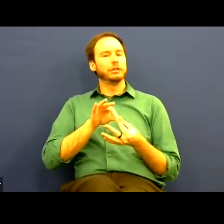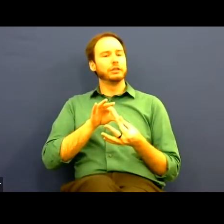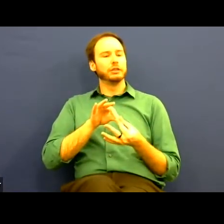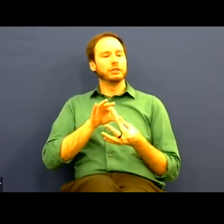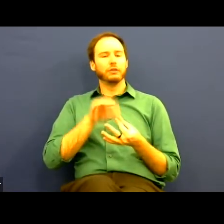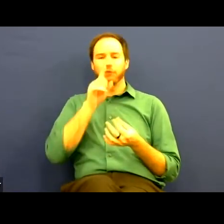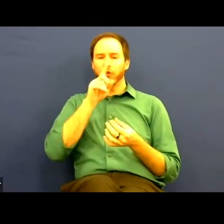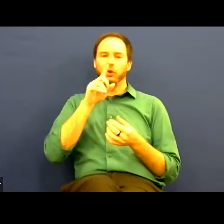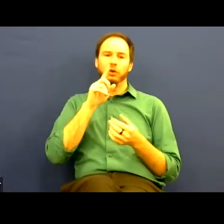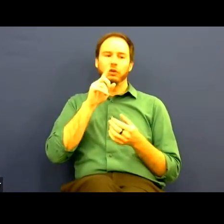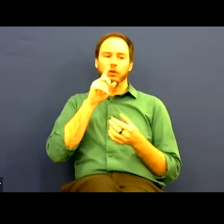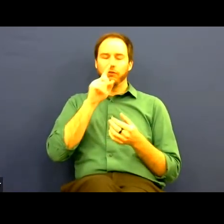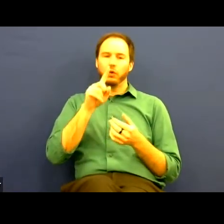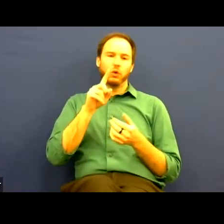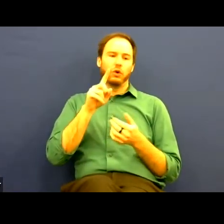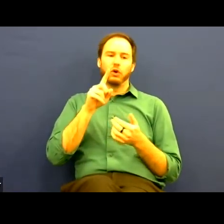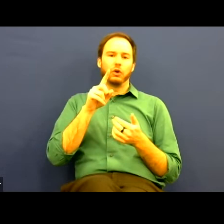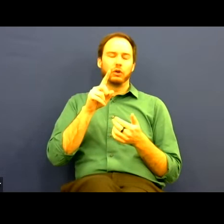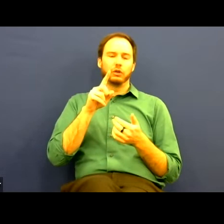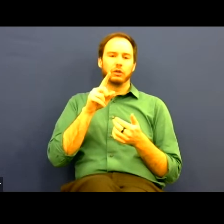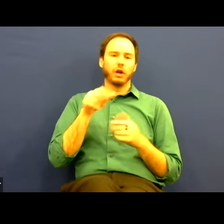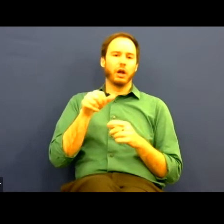other locations?